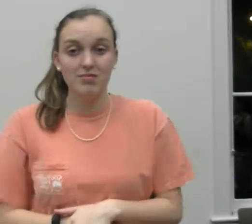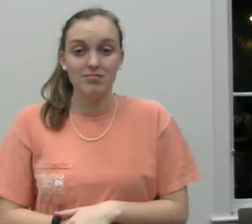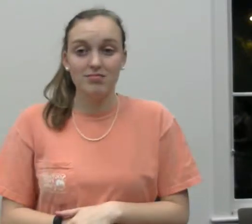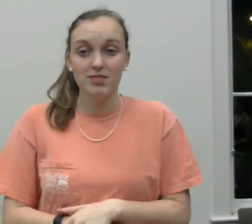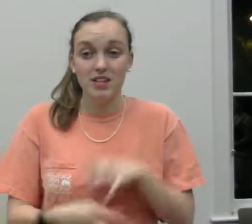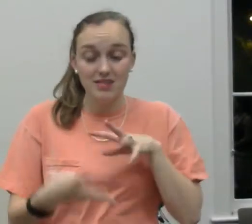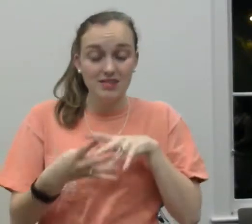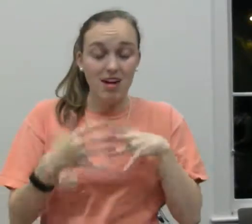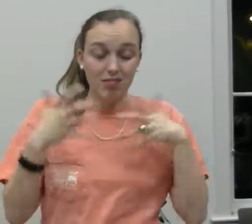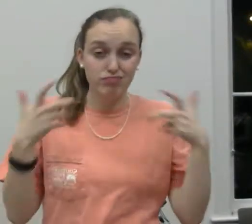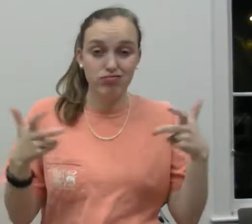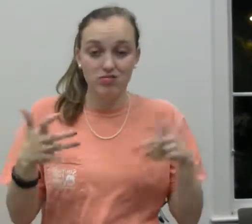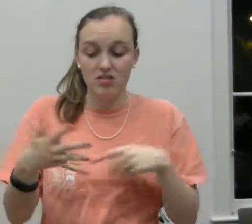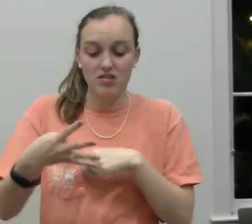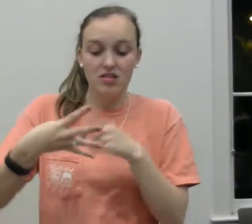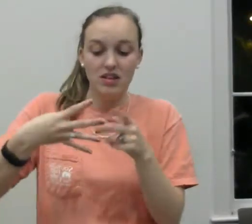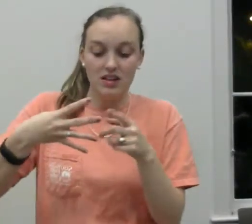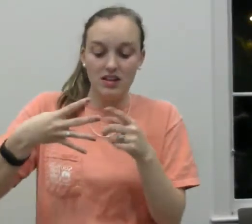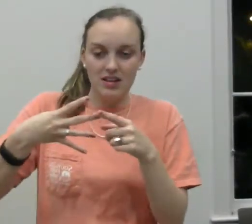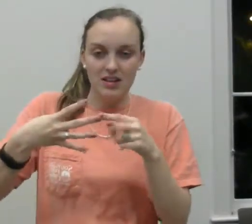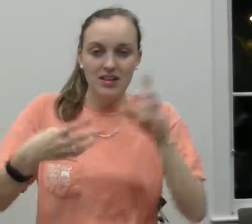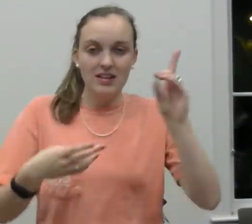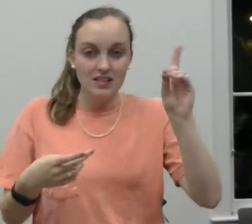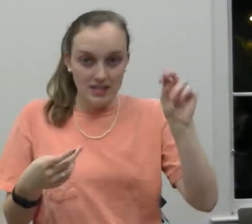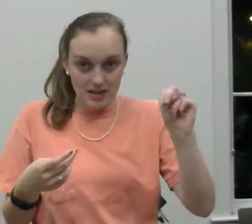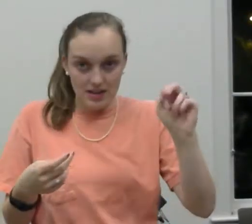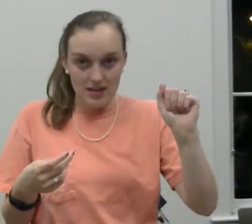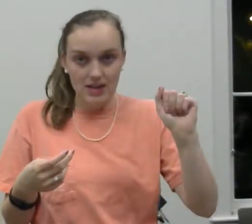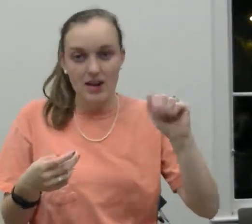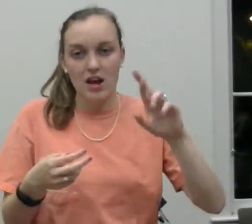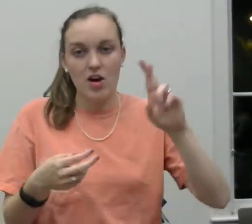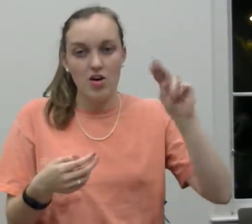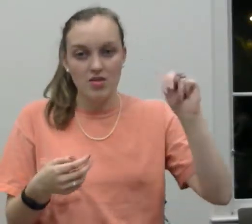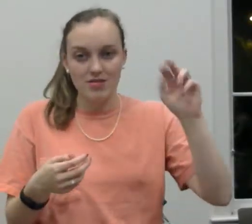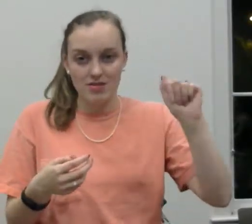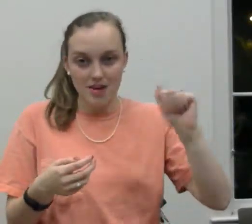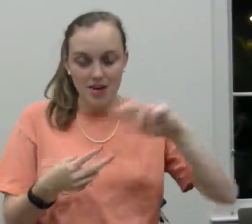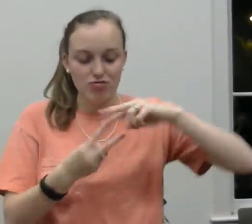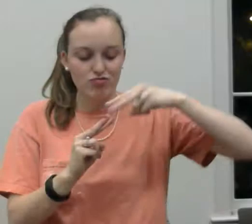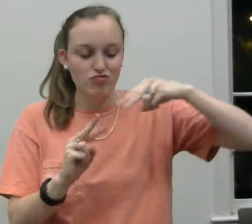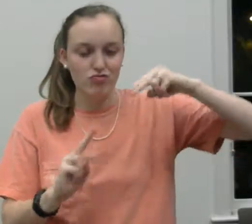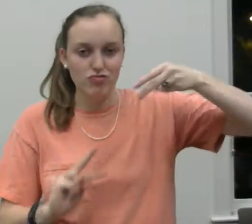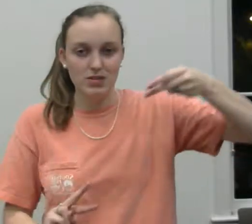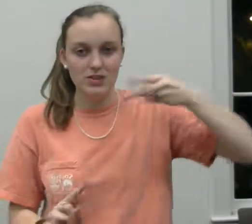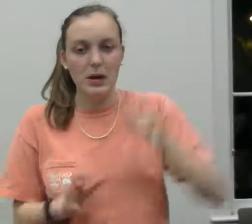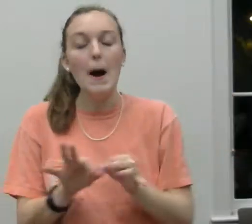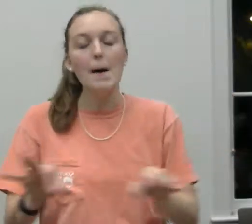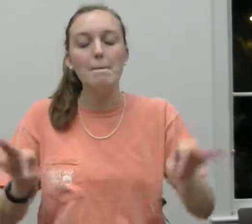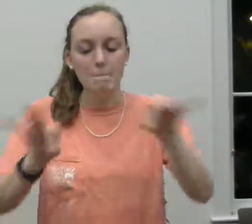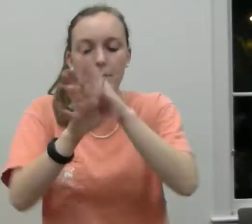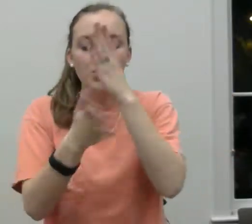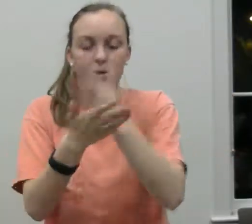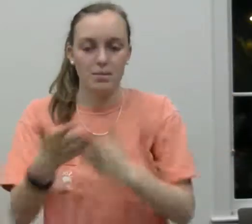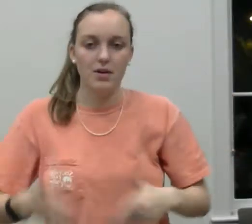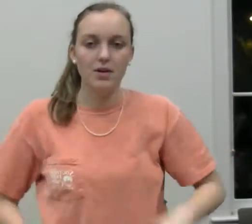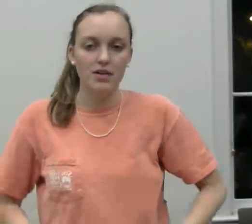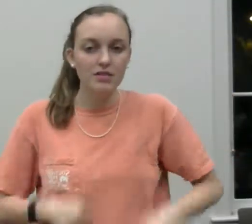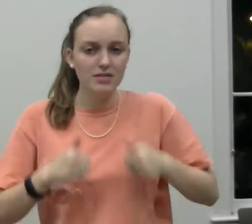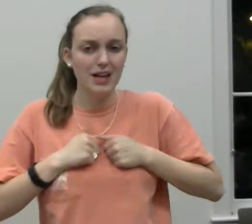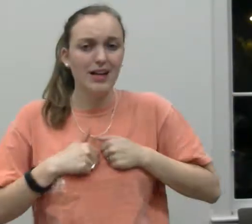Gene theory, we talked about how DNA and RNA are an important part of life. We're learning lots and lots and lots about gene theory. You'll be